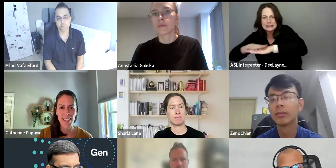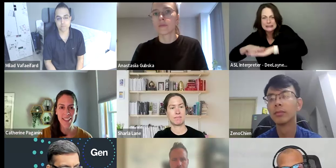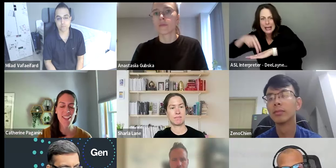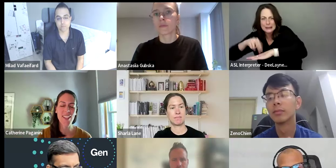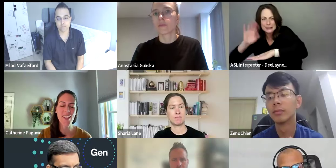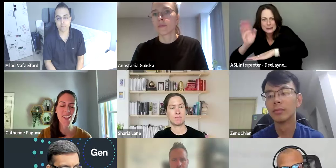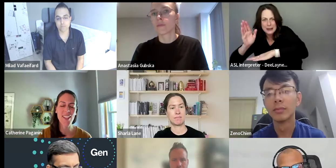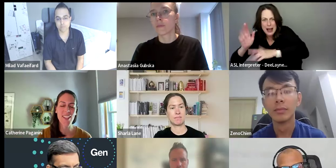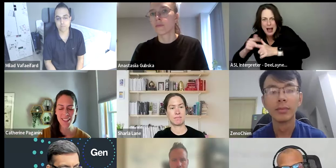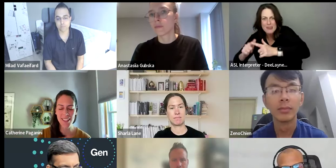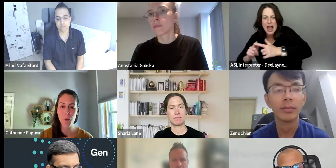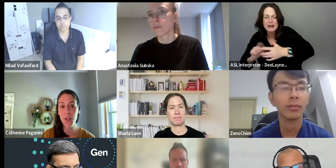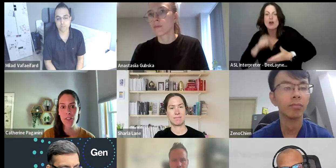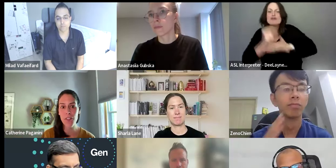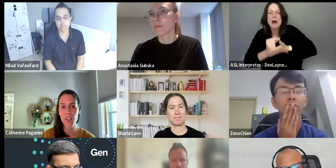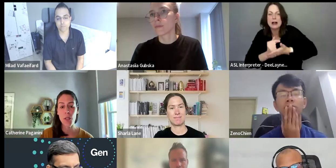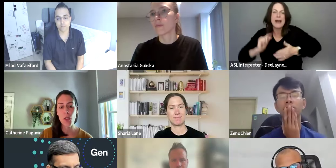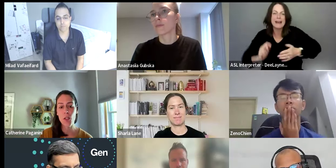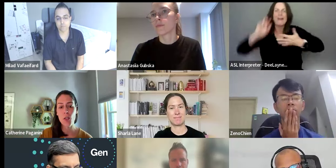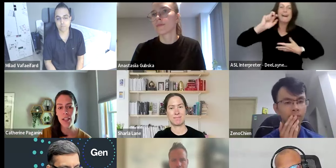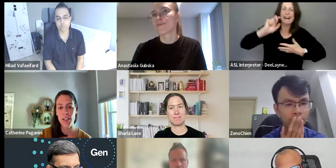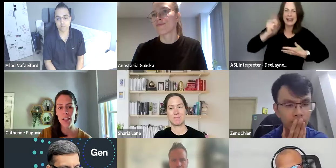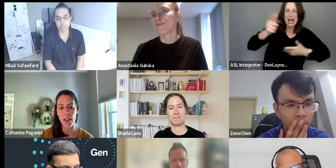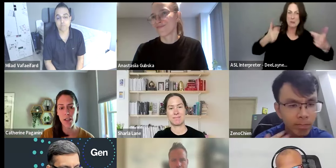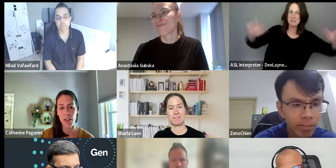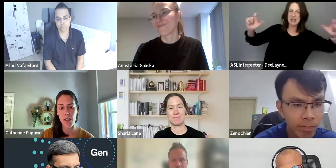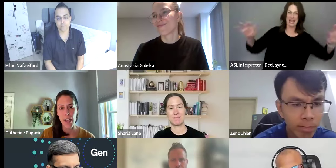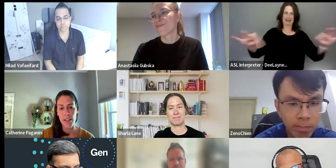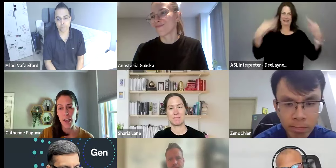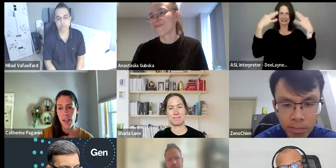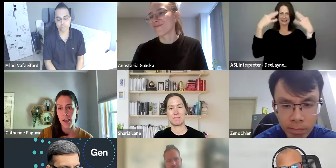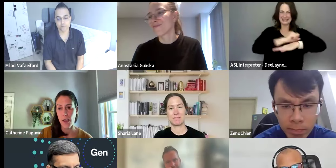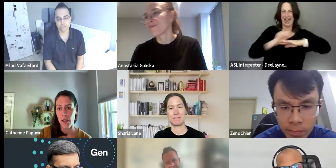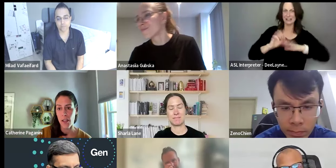more, you know, makes you a little bit more nervous, but use that